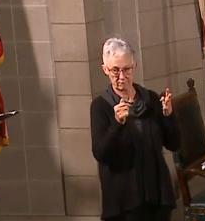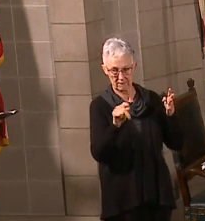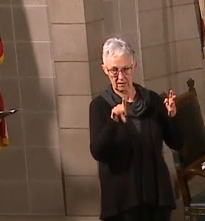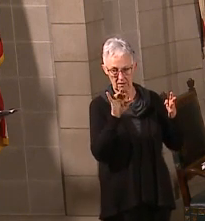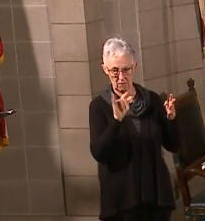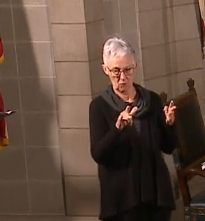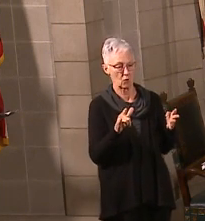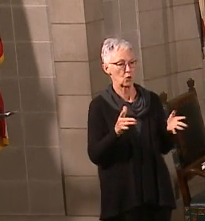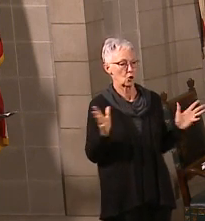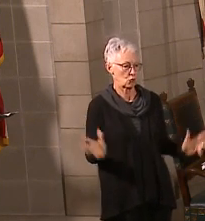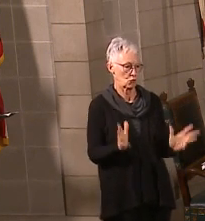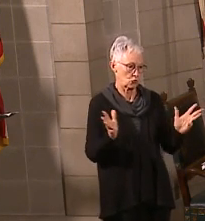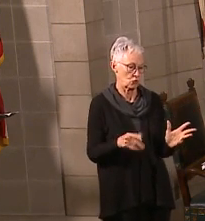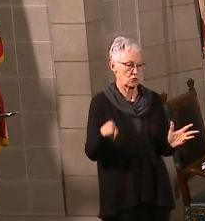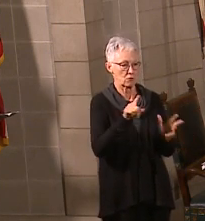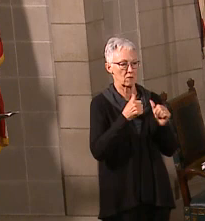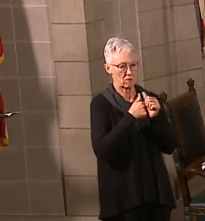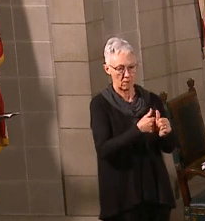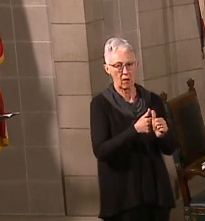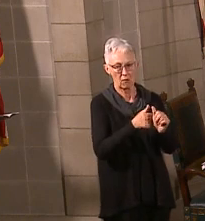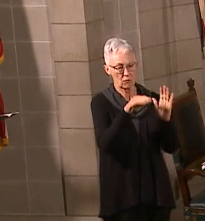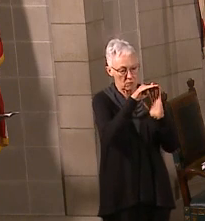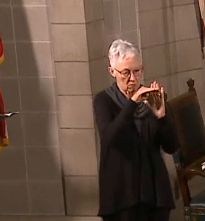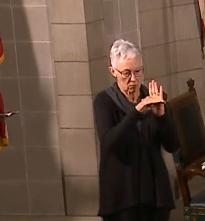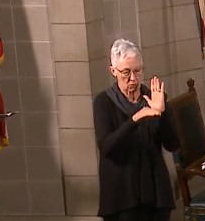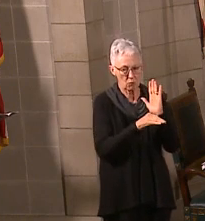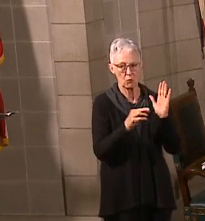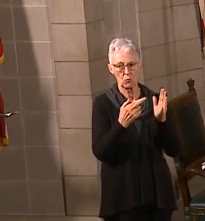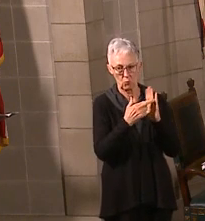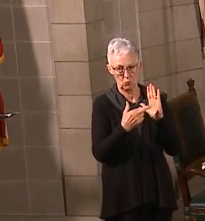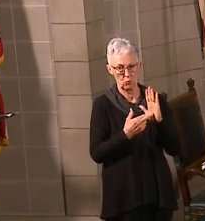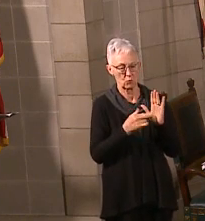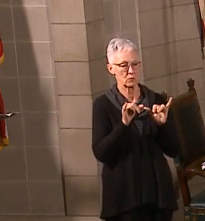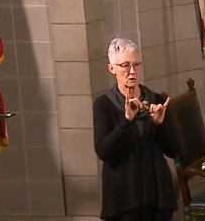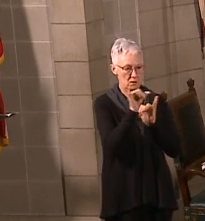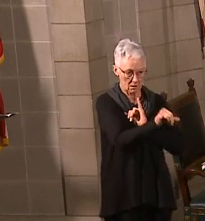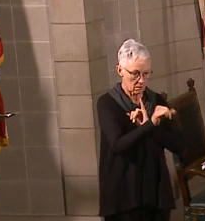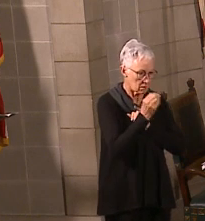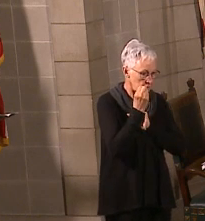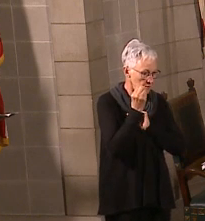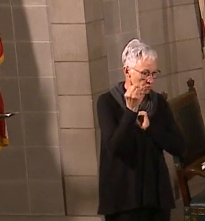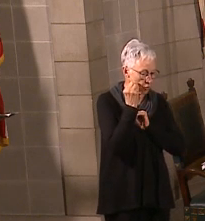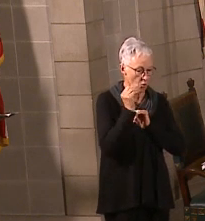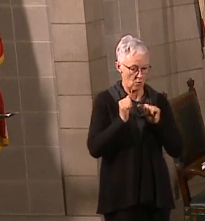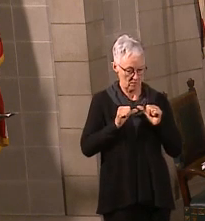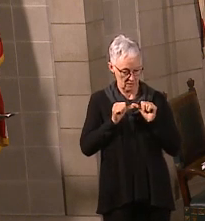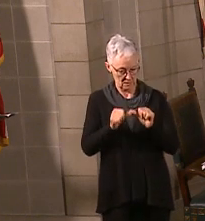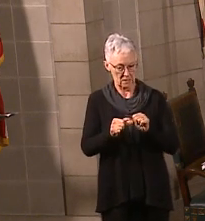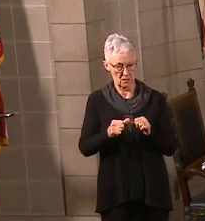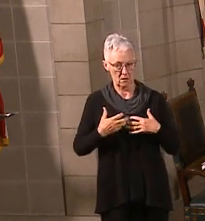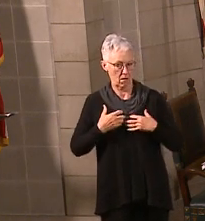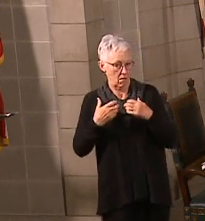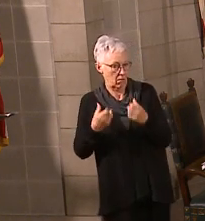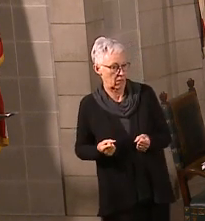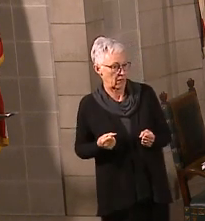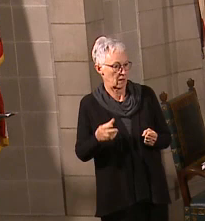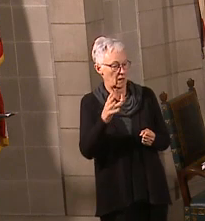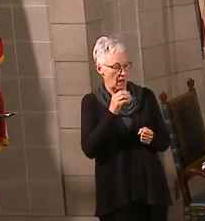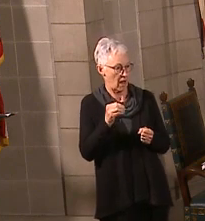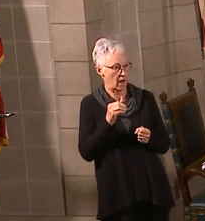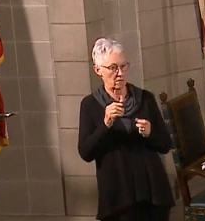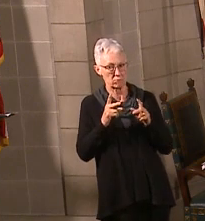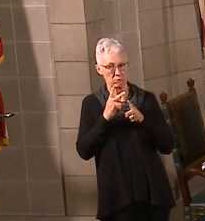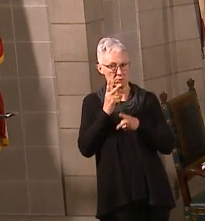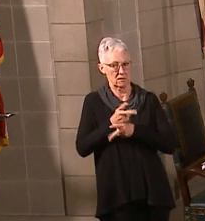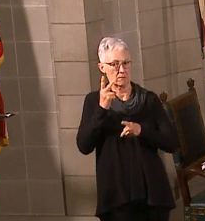sure that we're slowing the spread of virus here in our state. Now, also along those lines of